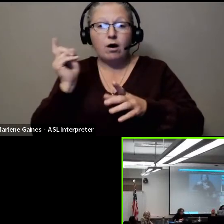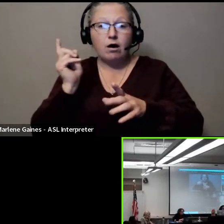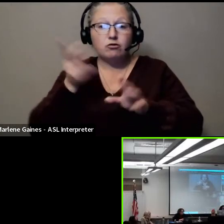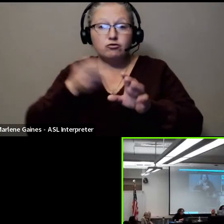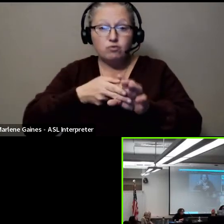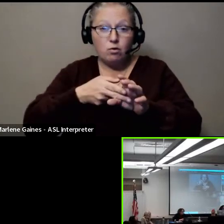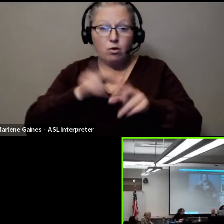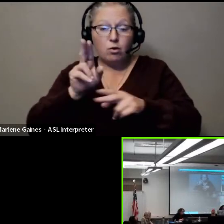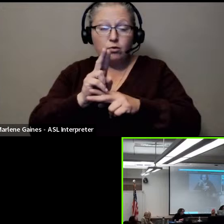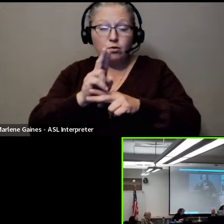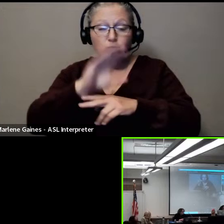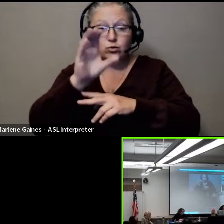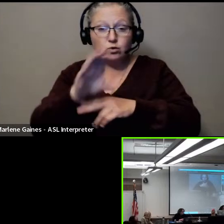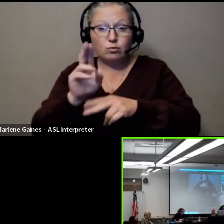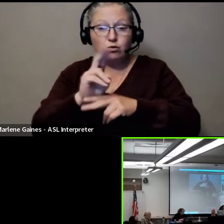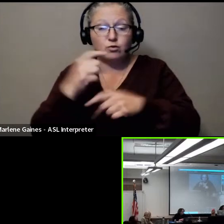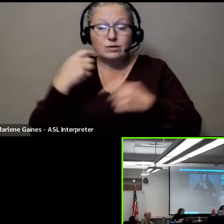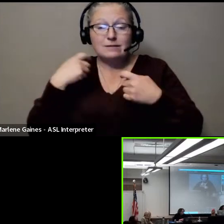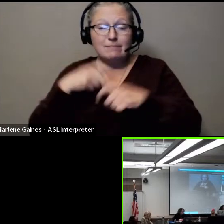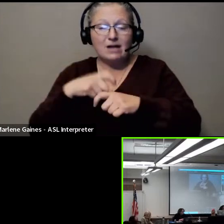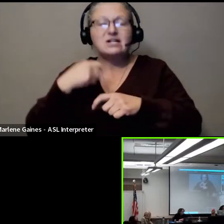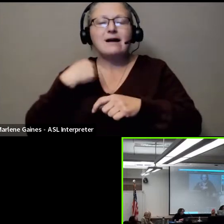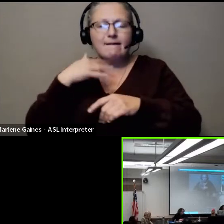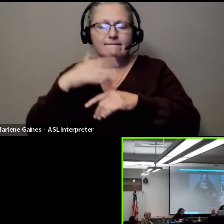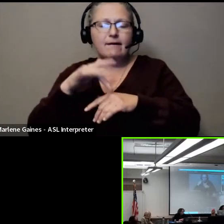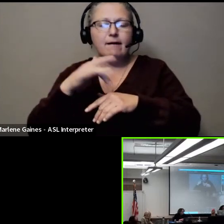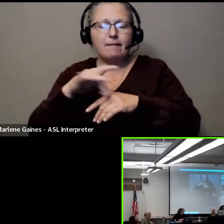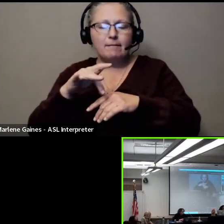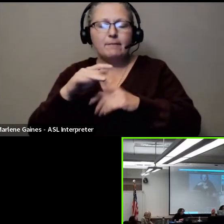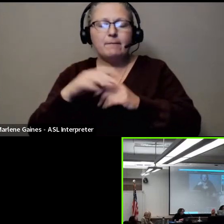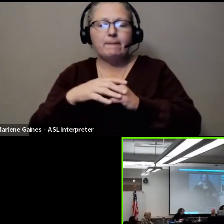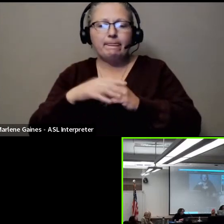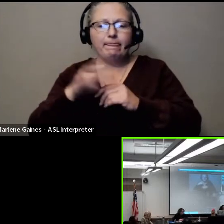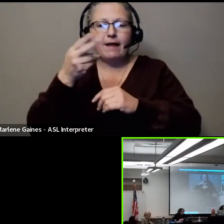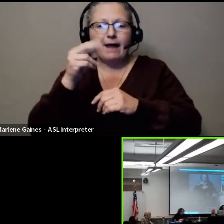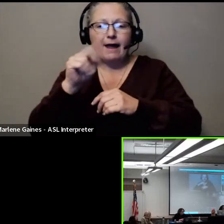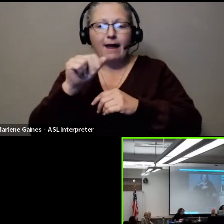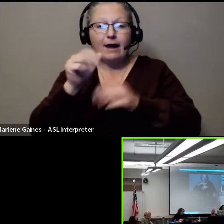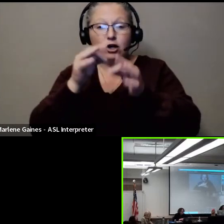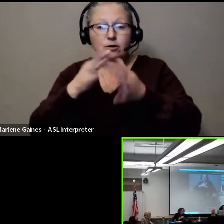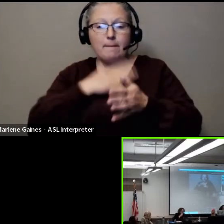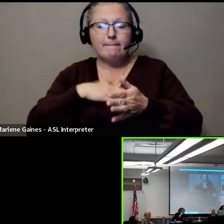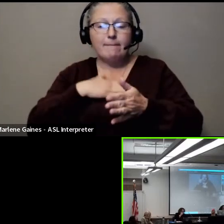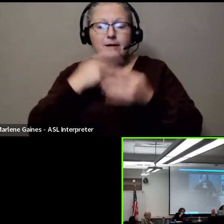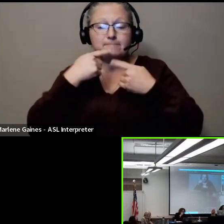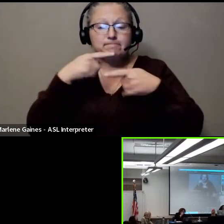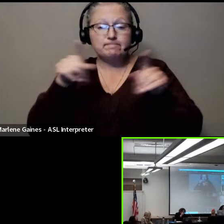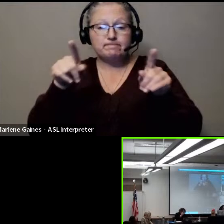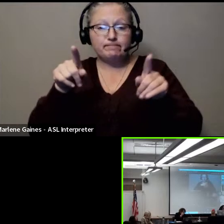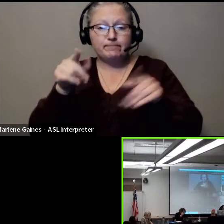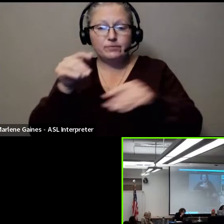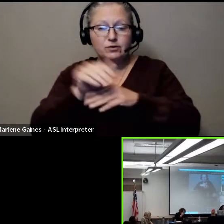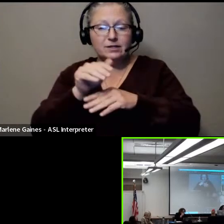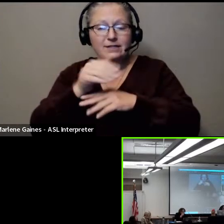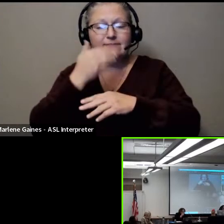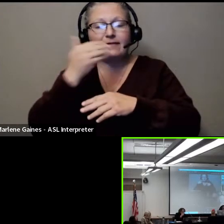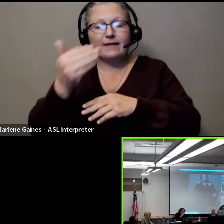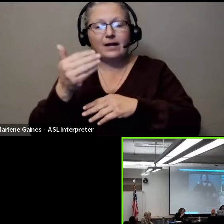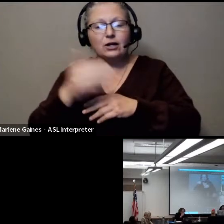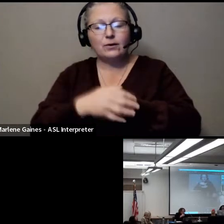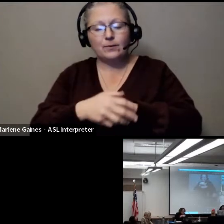meeting virtually in Spanish, that option is available. Hannah Interpreting, would you please communicate that for us this evening? Thank you.